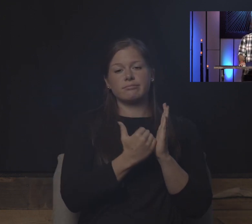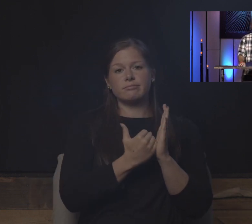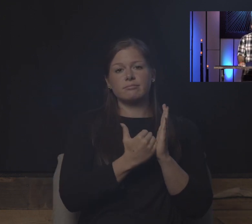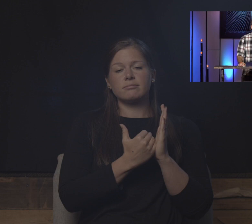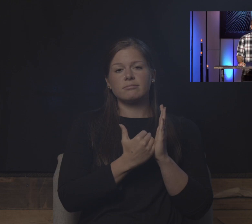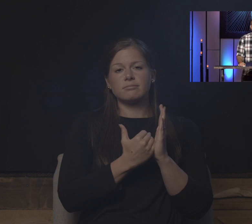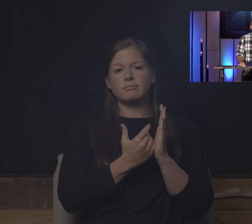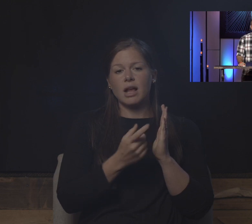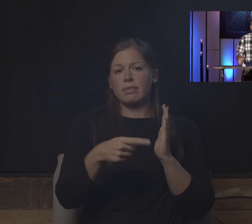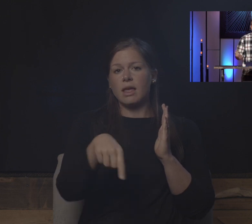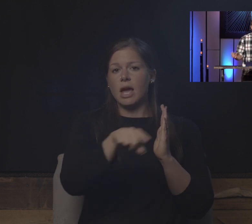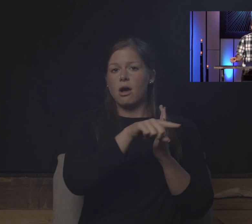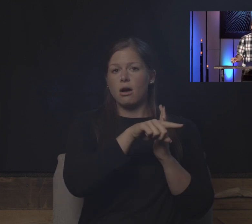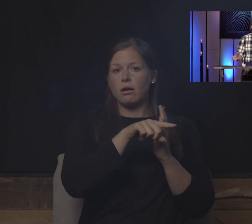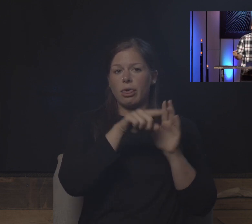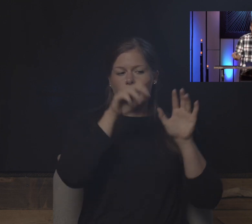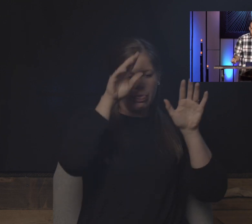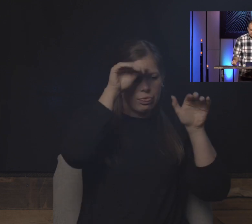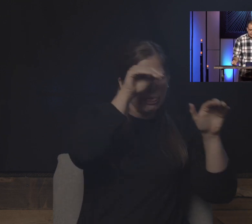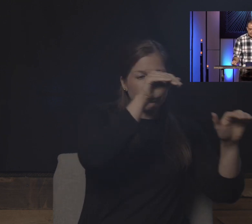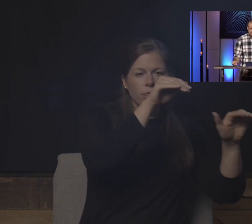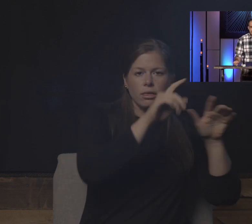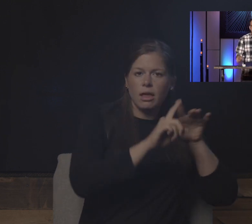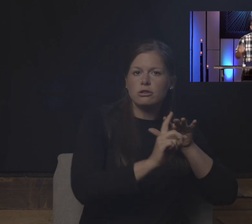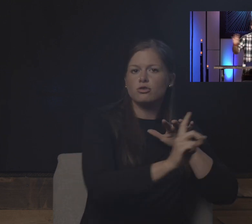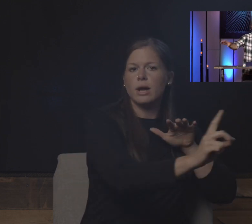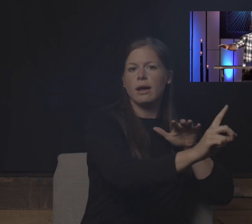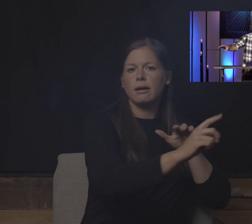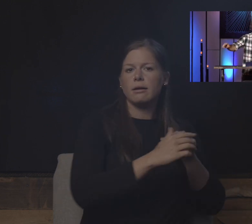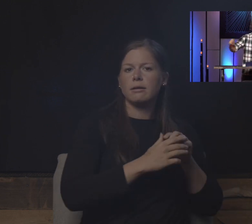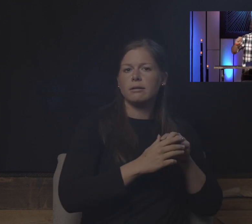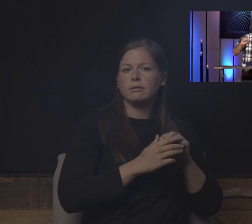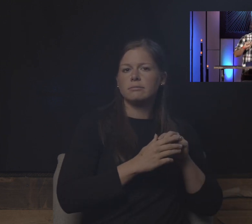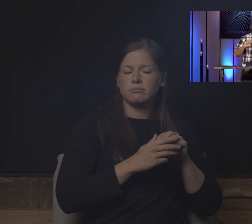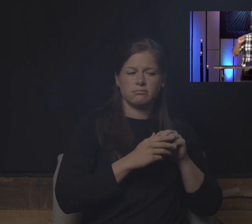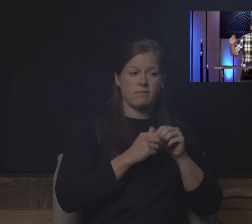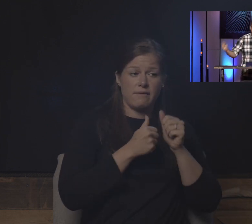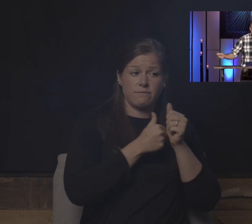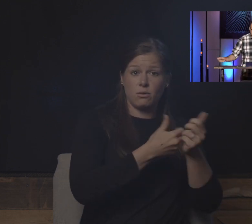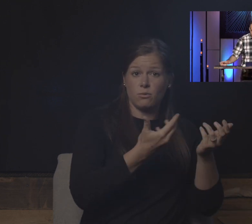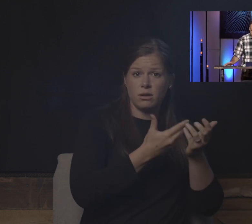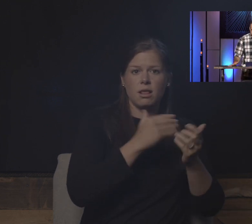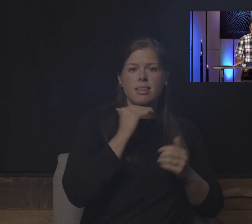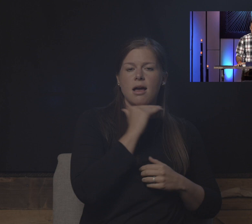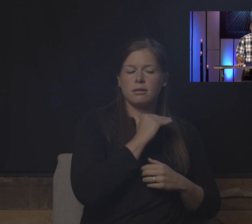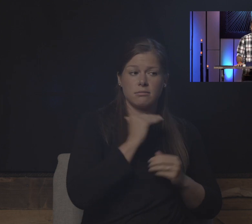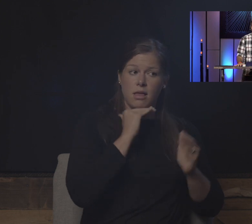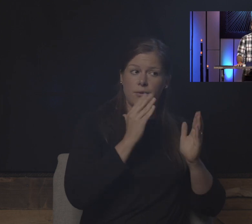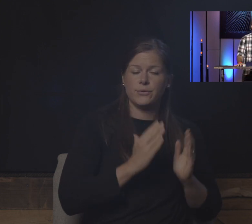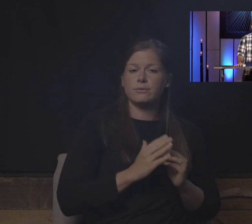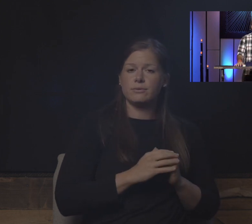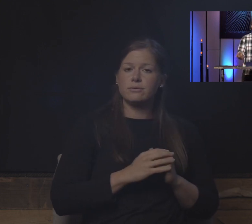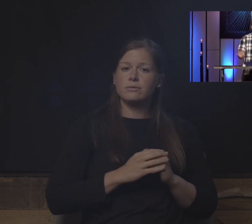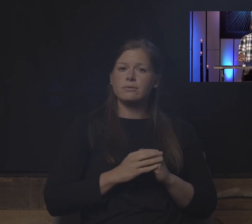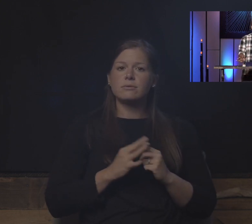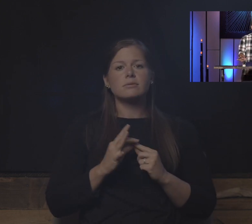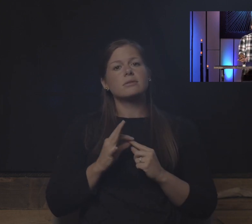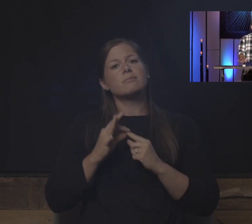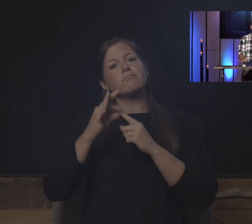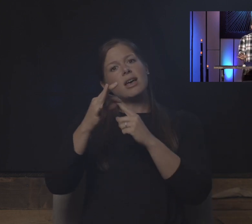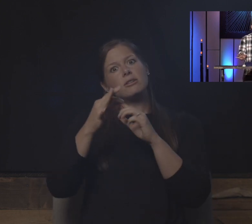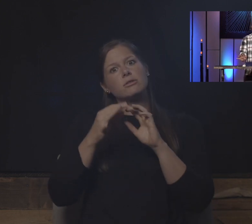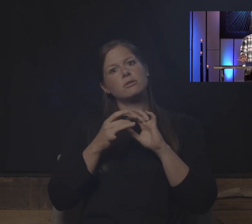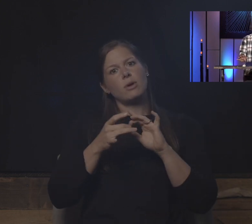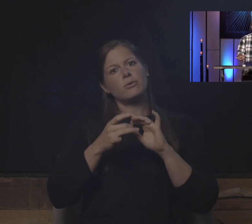led astray. They're deceived, deluded. They're following lies. They're following liars, especially